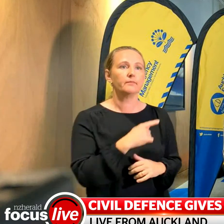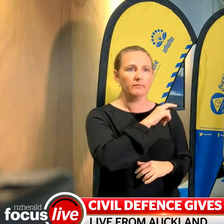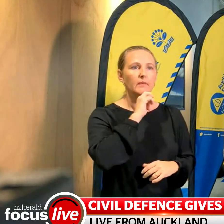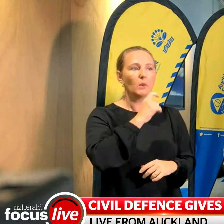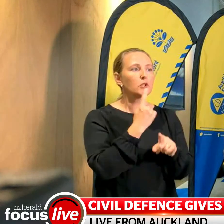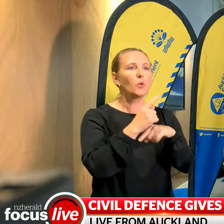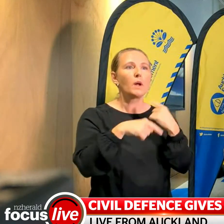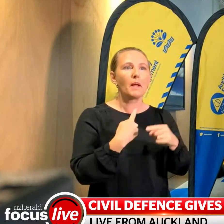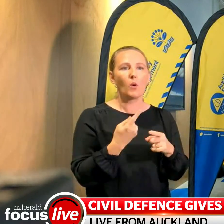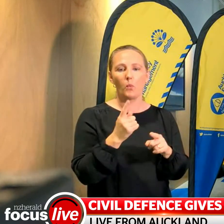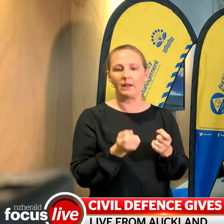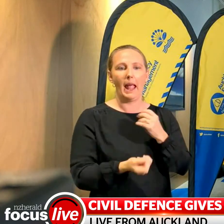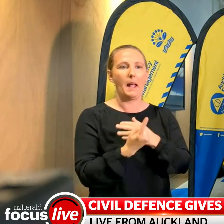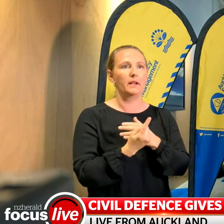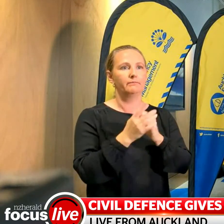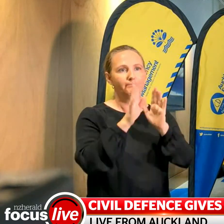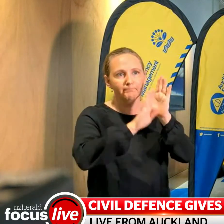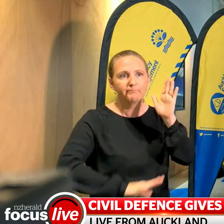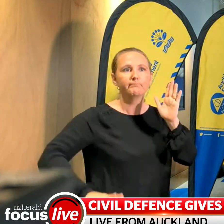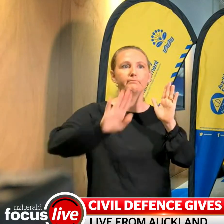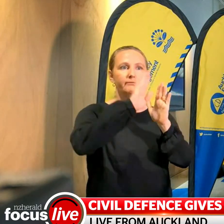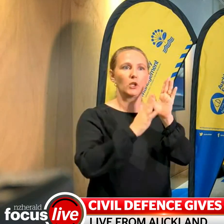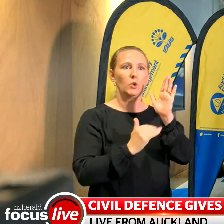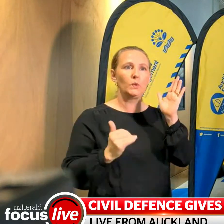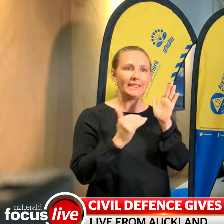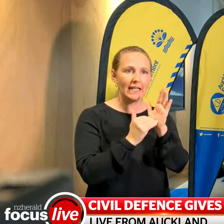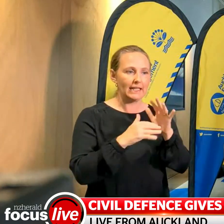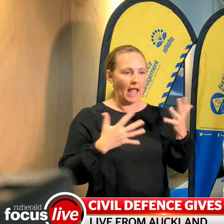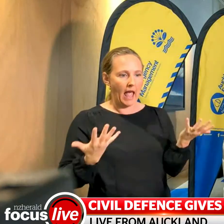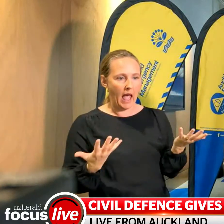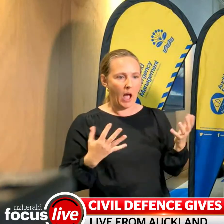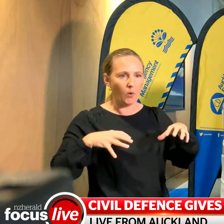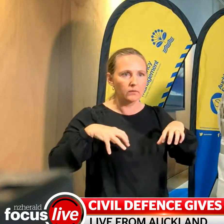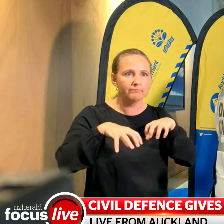state across the country in terms of our response and readiness.